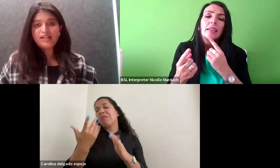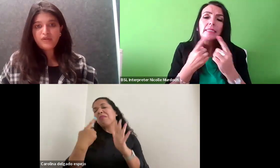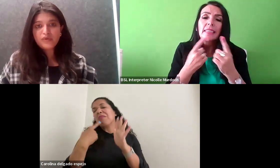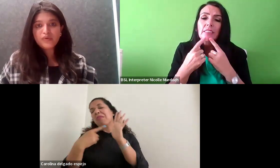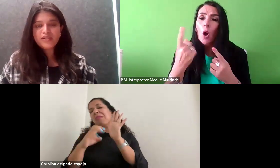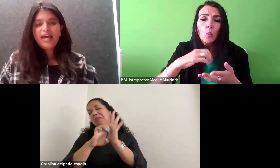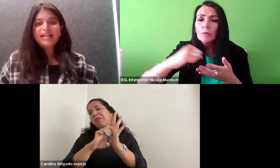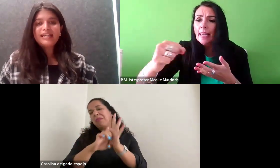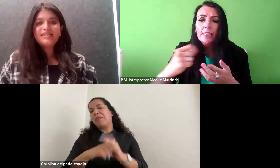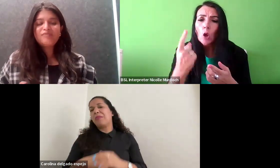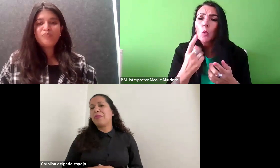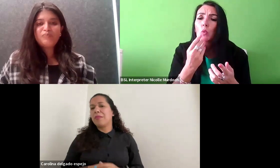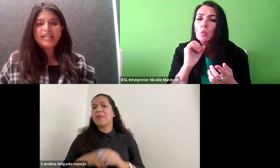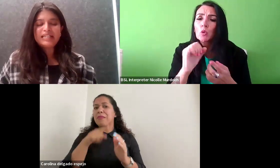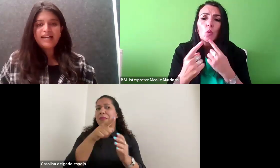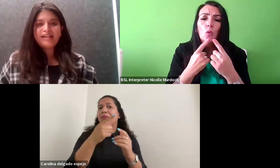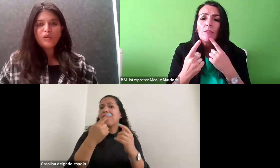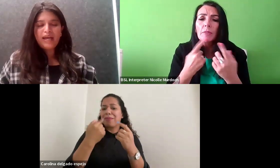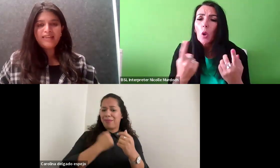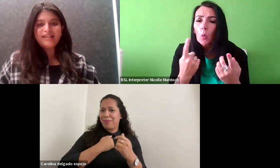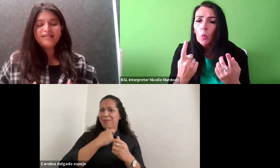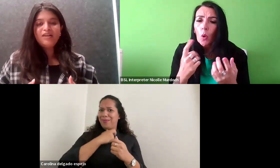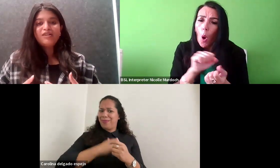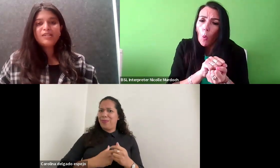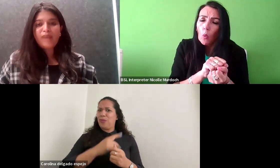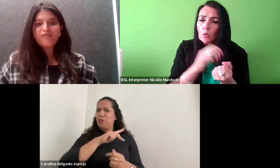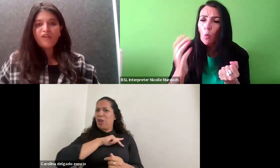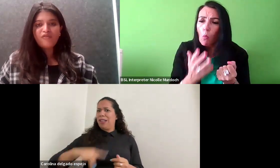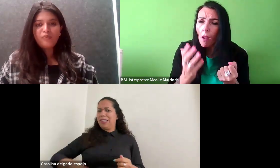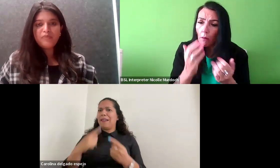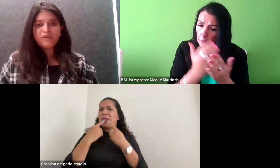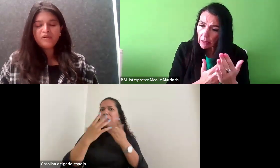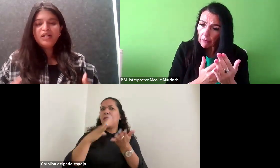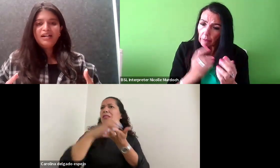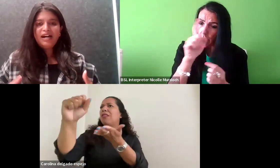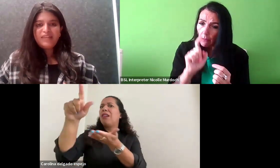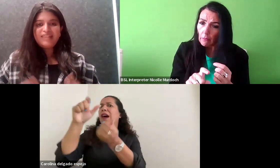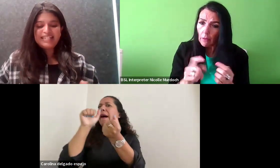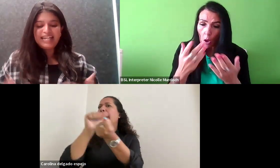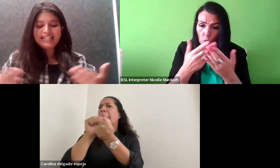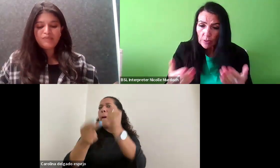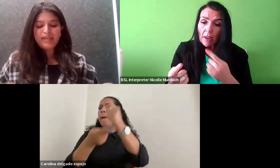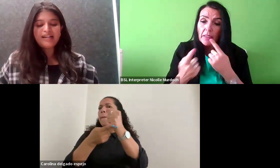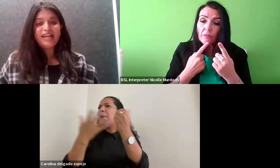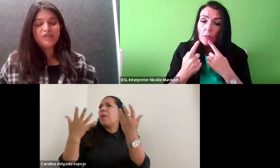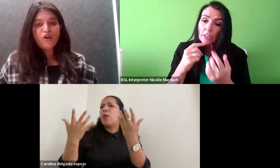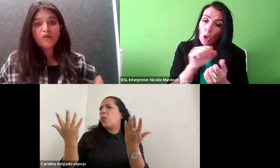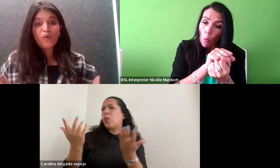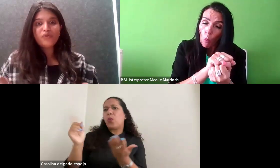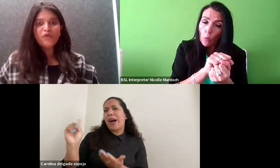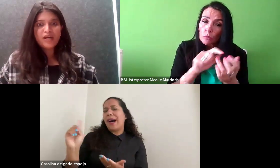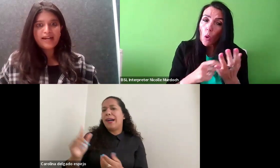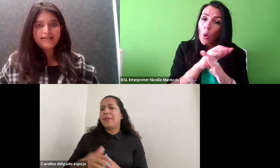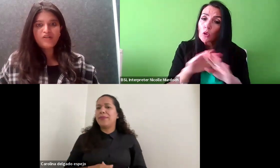stored, and used? And is this being done in a way that is respectful of the people that data is being collected